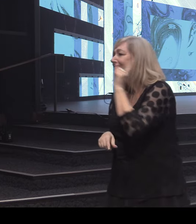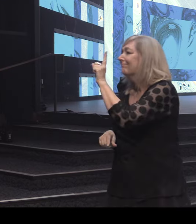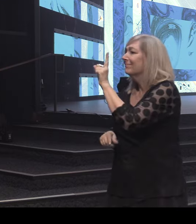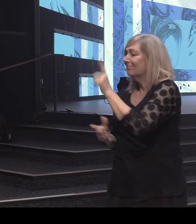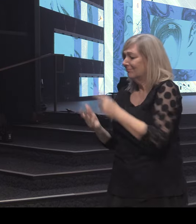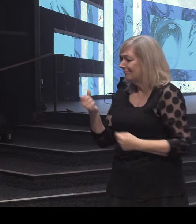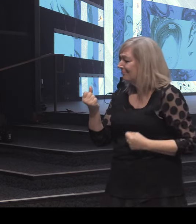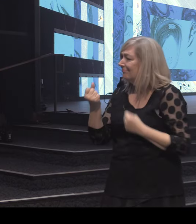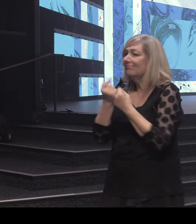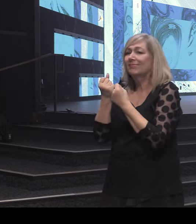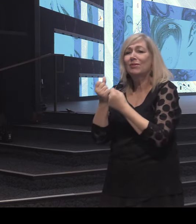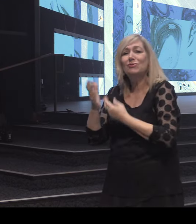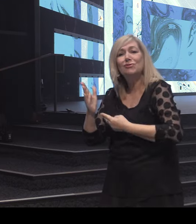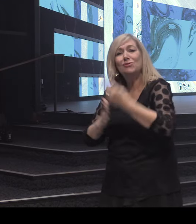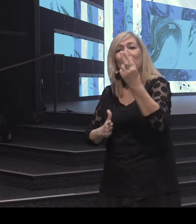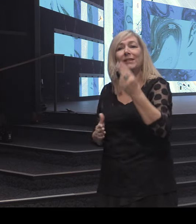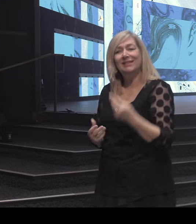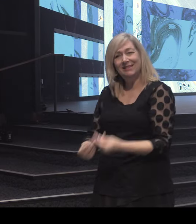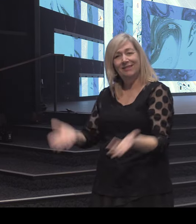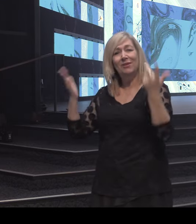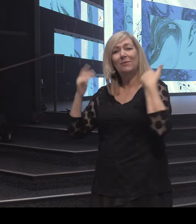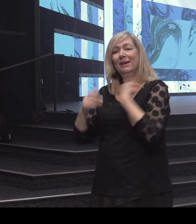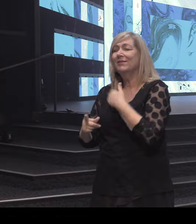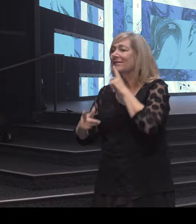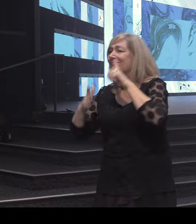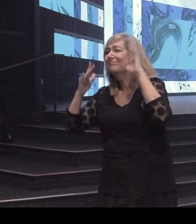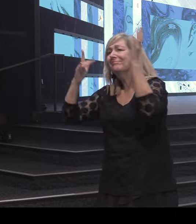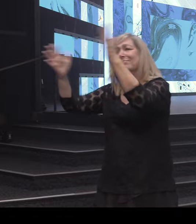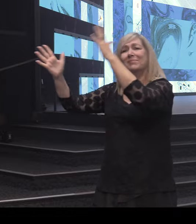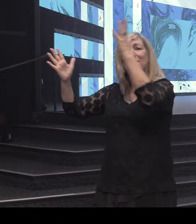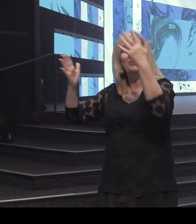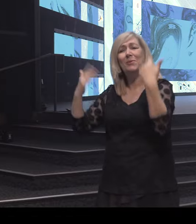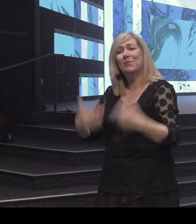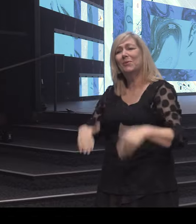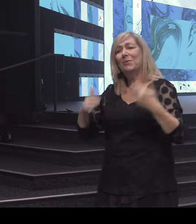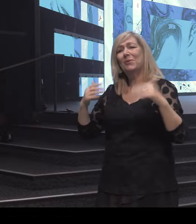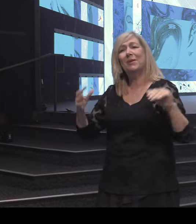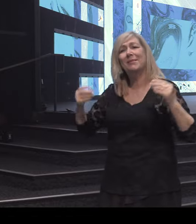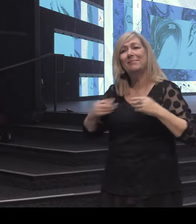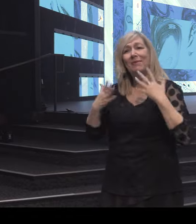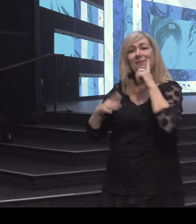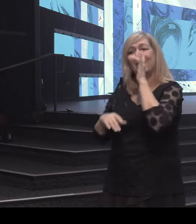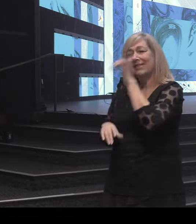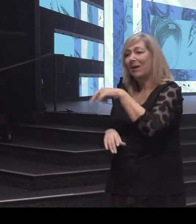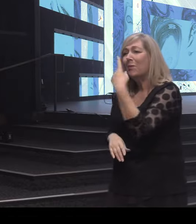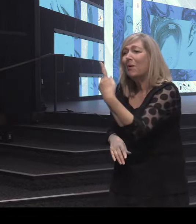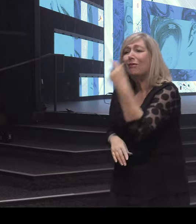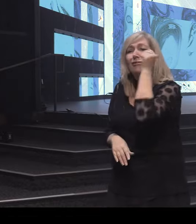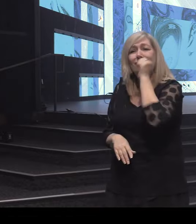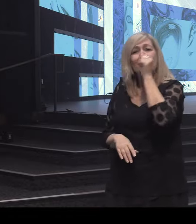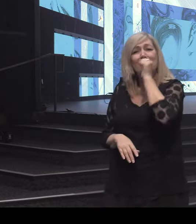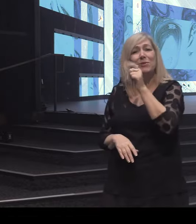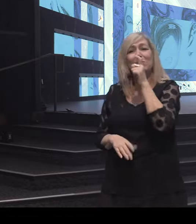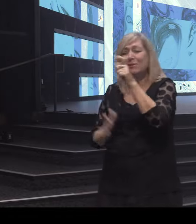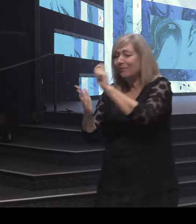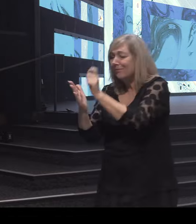even if she stood alone. Can we just give a shout of celebration in the house of the